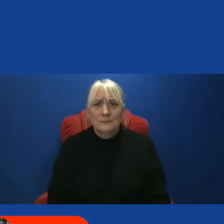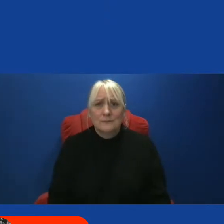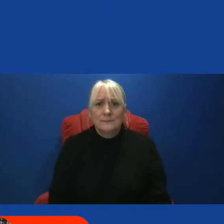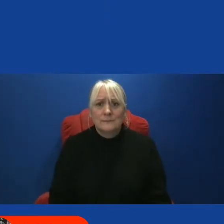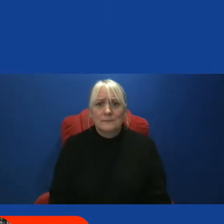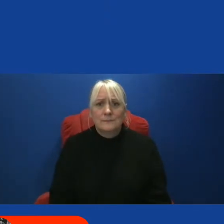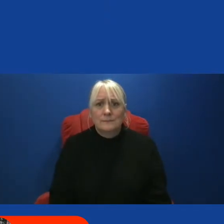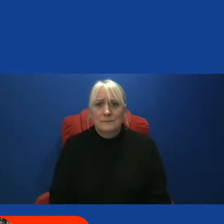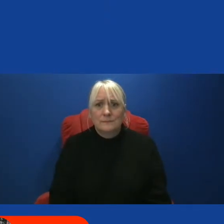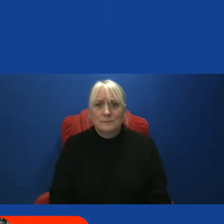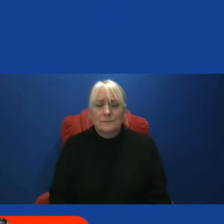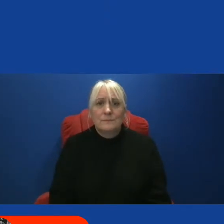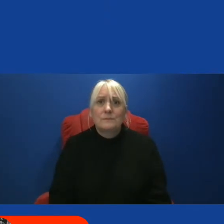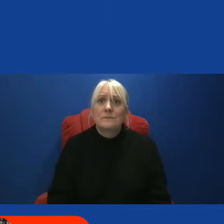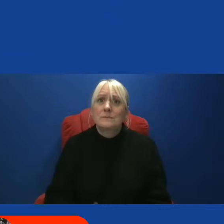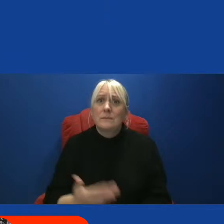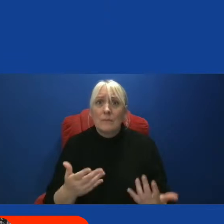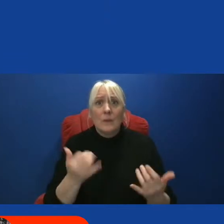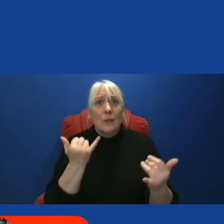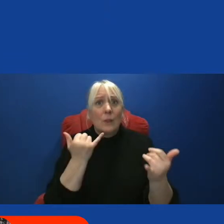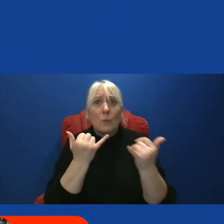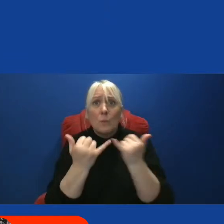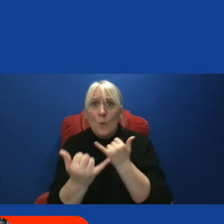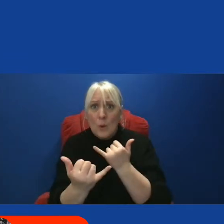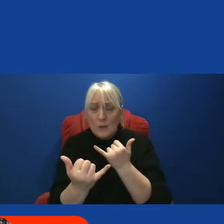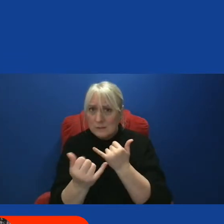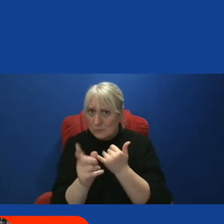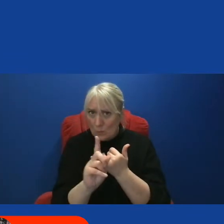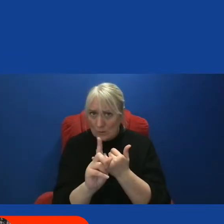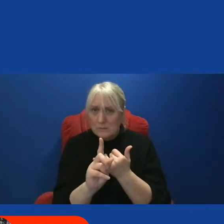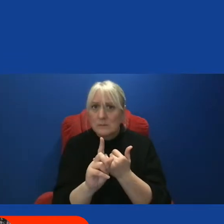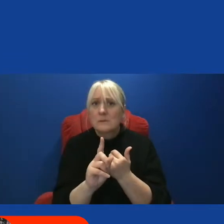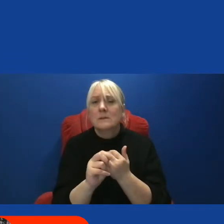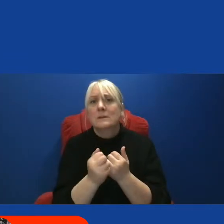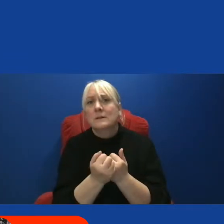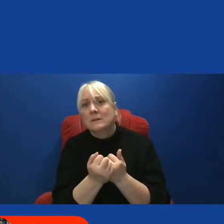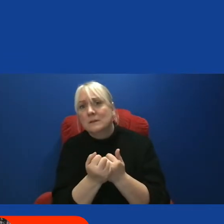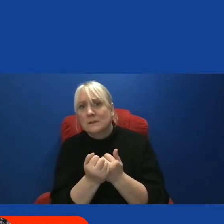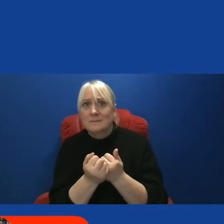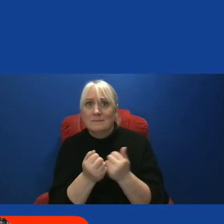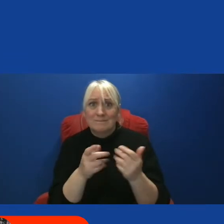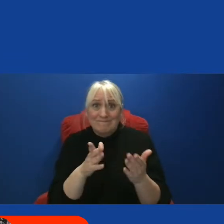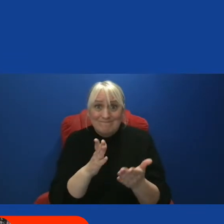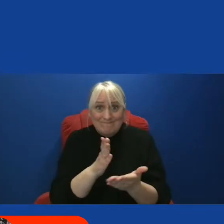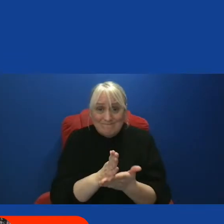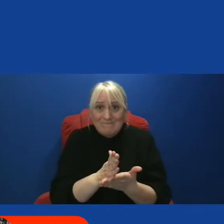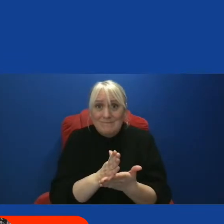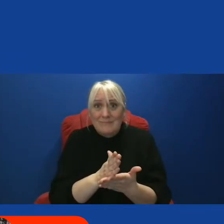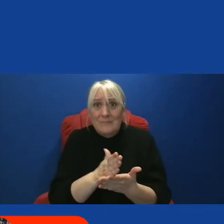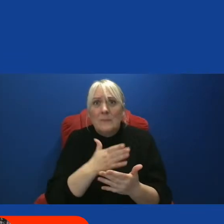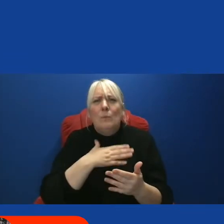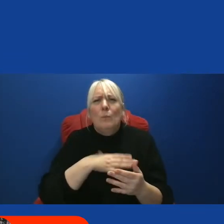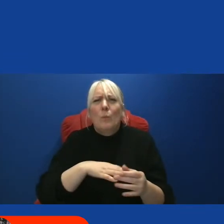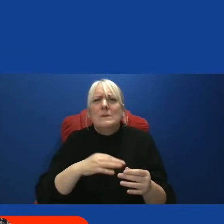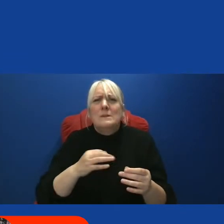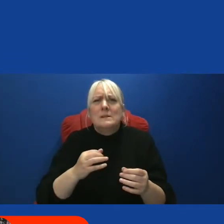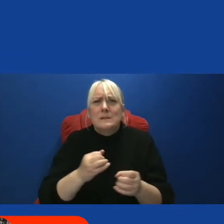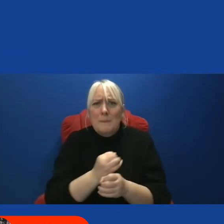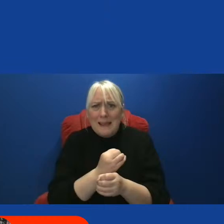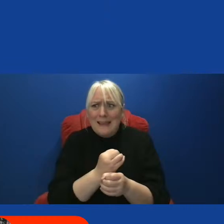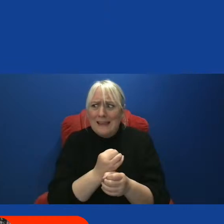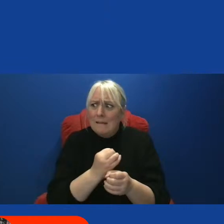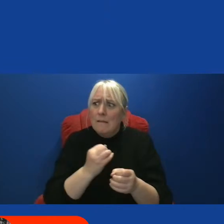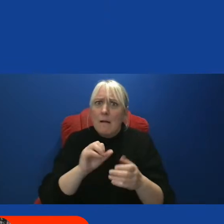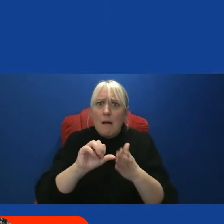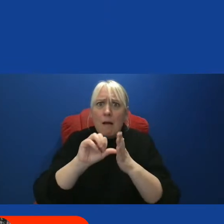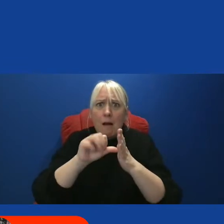I think the worst of it is probably that they want to make it even harder to qualify